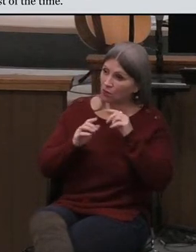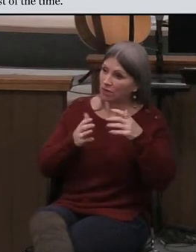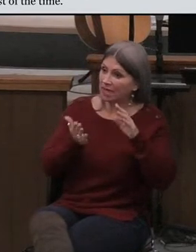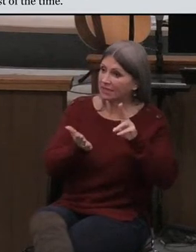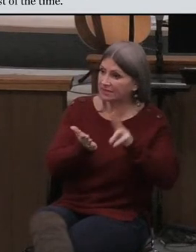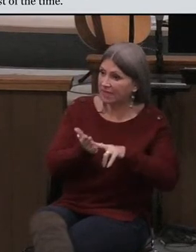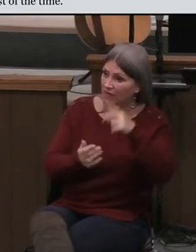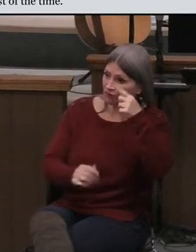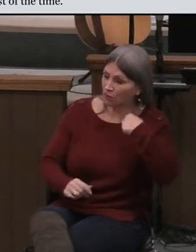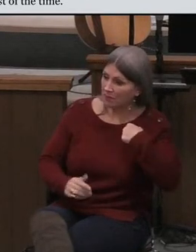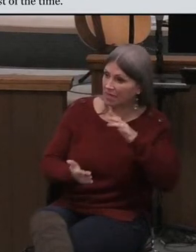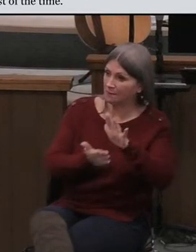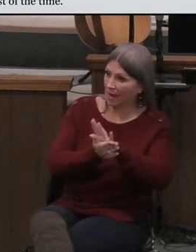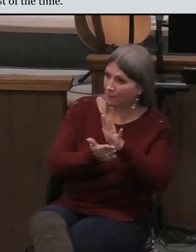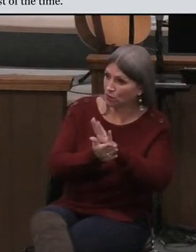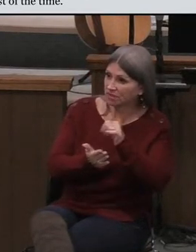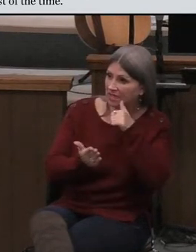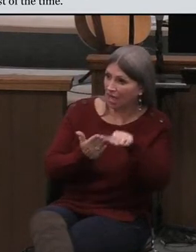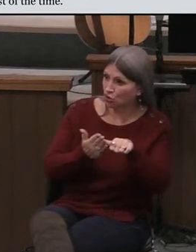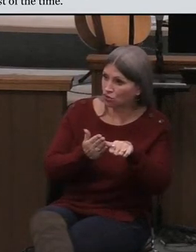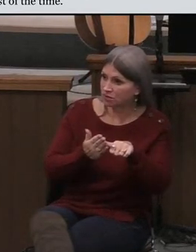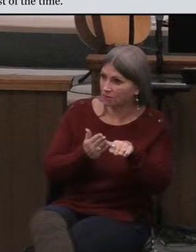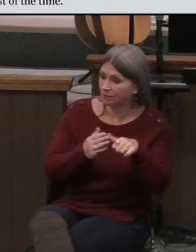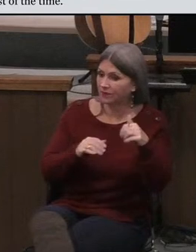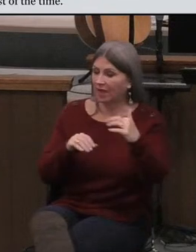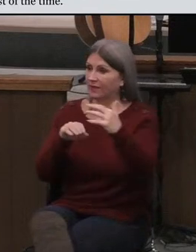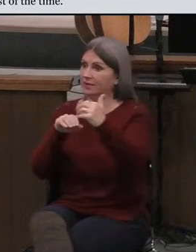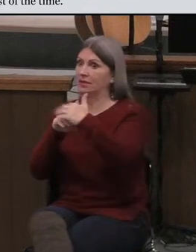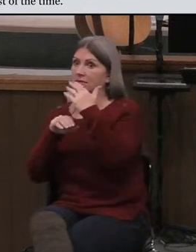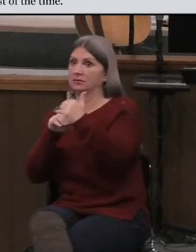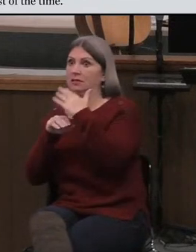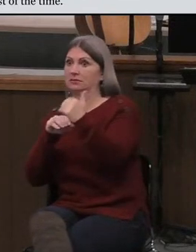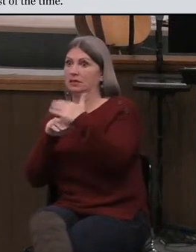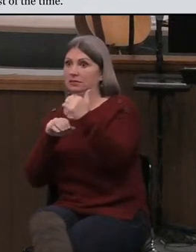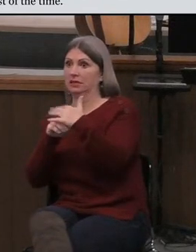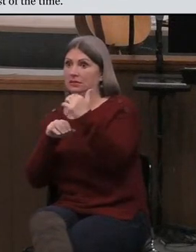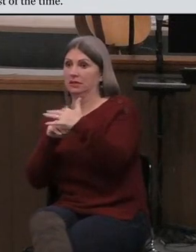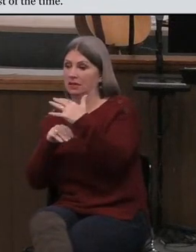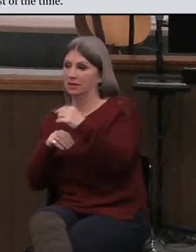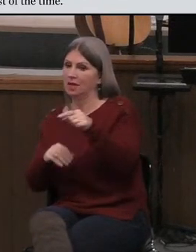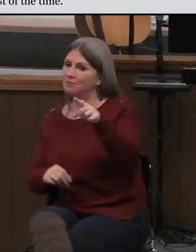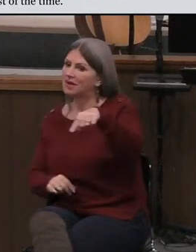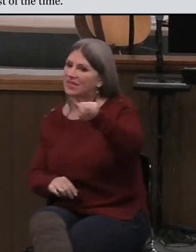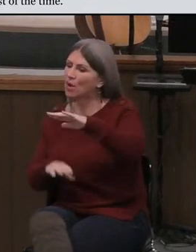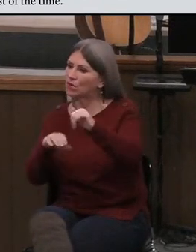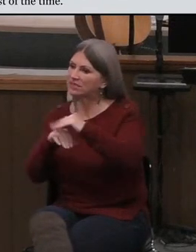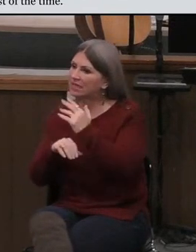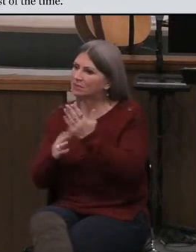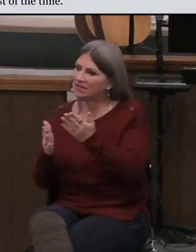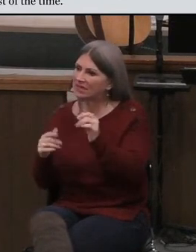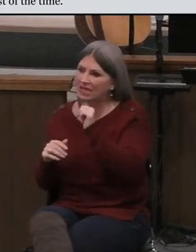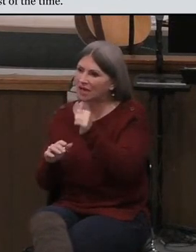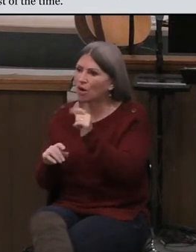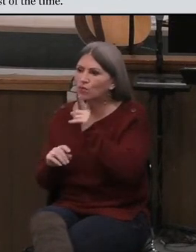until I moved to Kansas. But we have to make sure we're preaching the right Jesus,